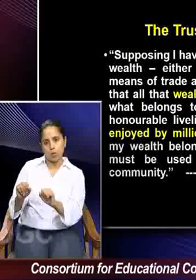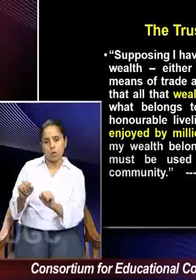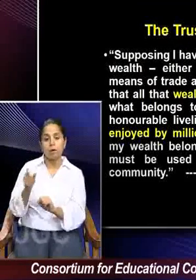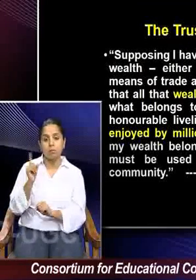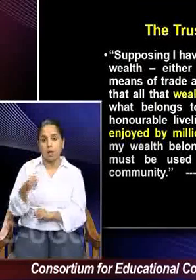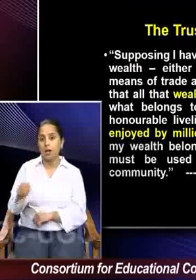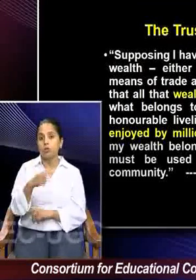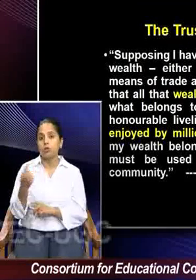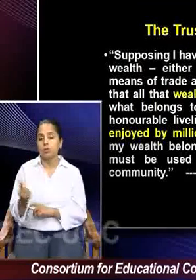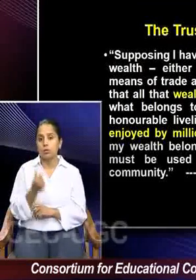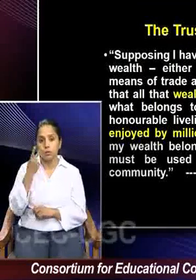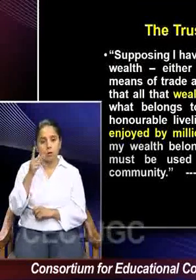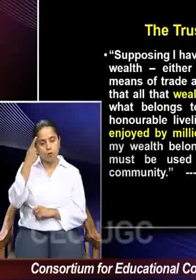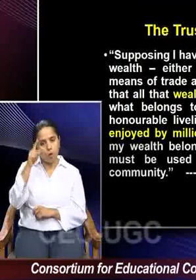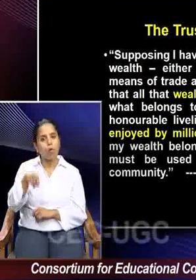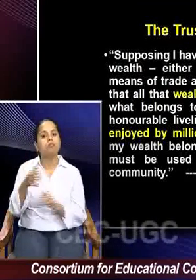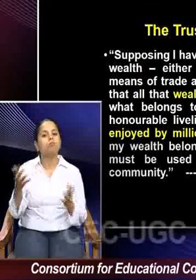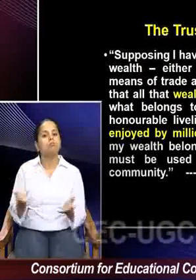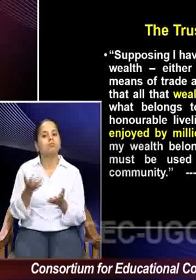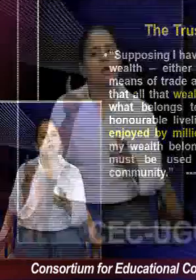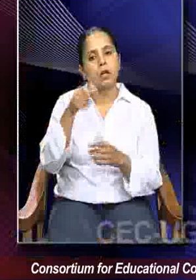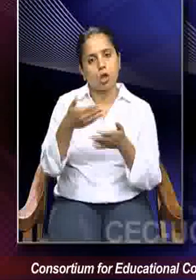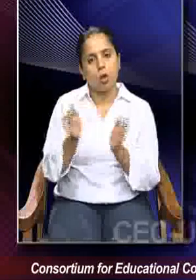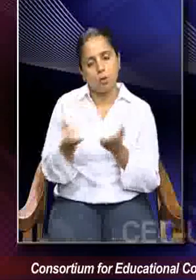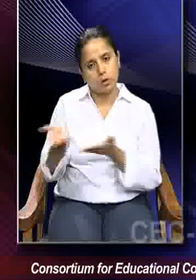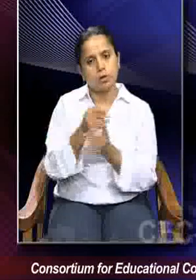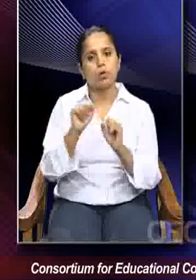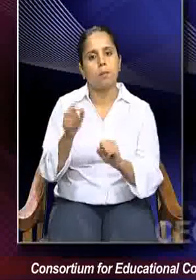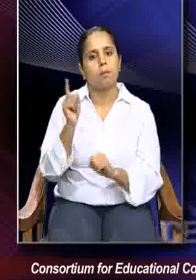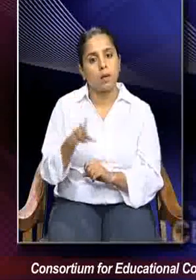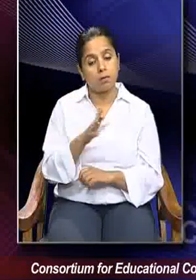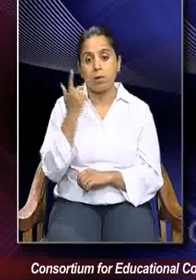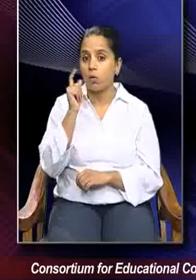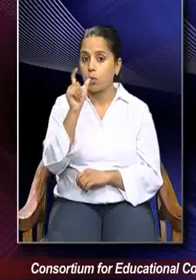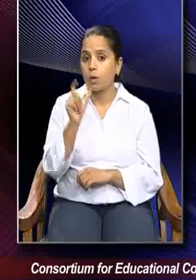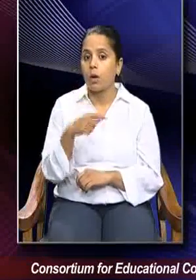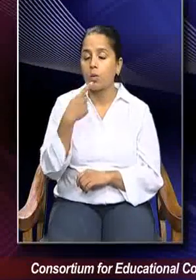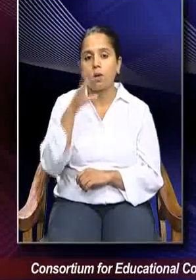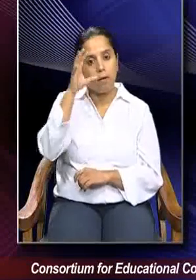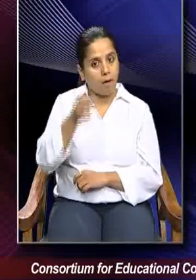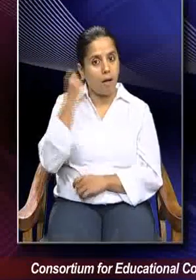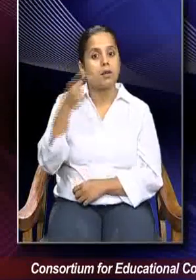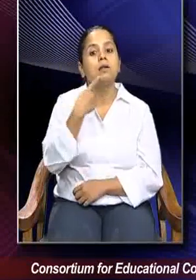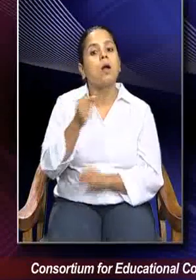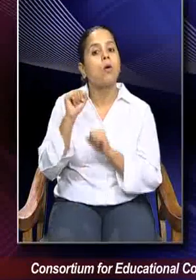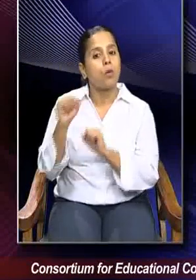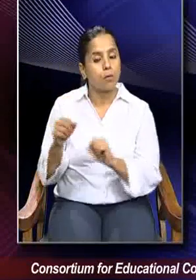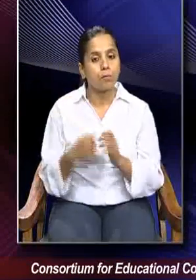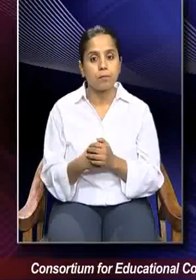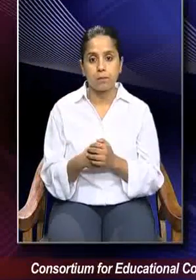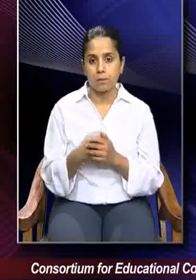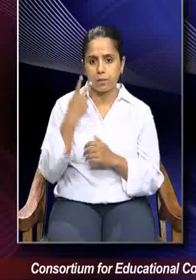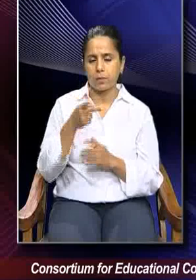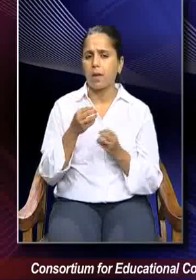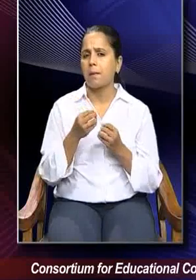be used for the welfare of the community. These were the words by Mahatma Gandhi. So there is so